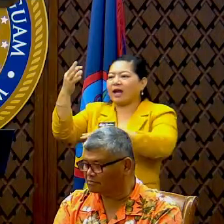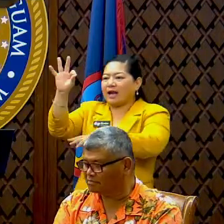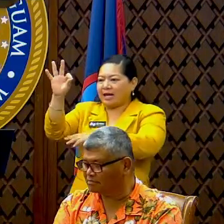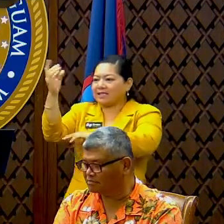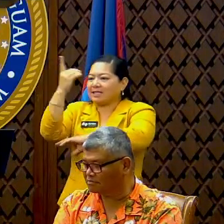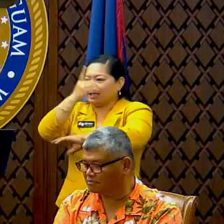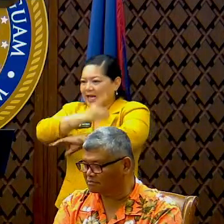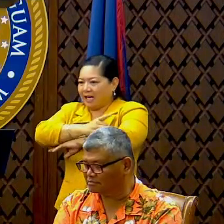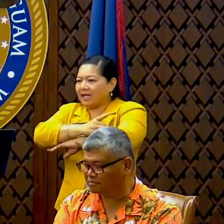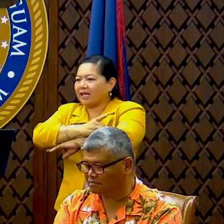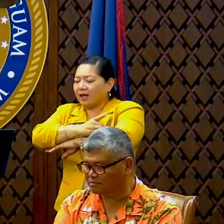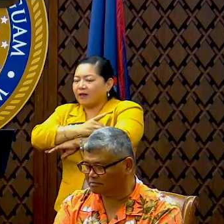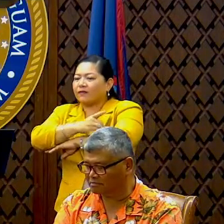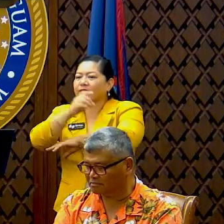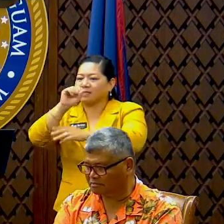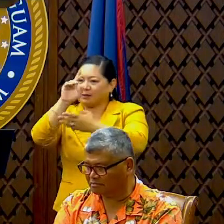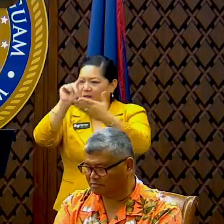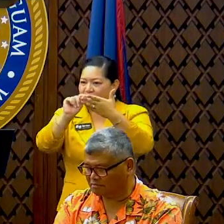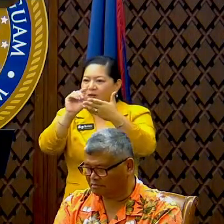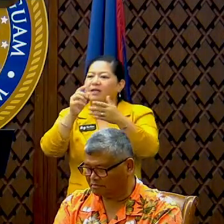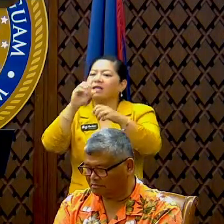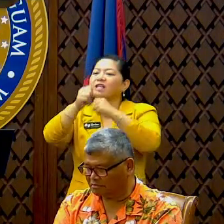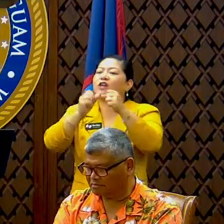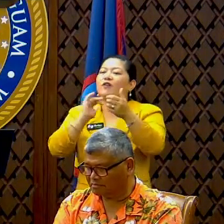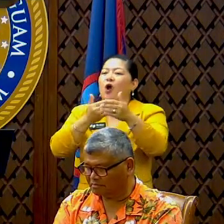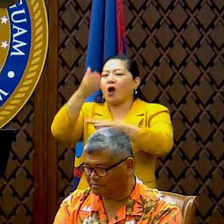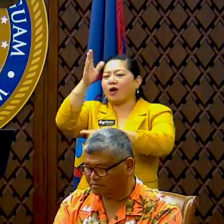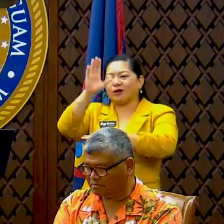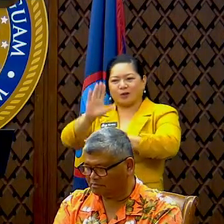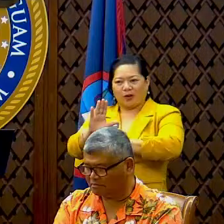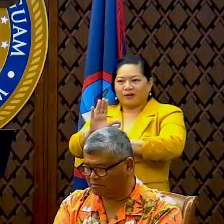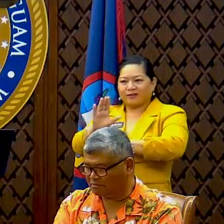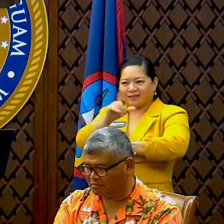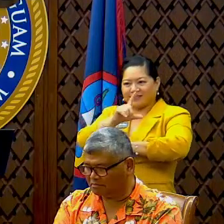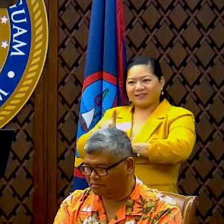day of September in the year of our Lord, Anno Domini